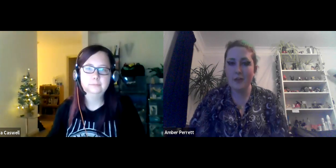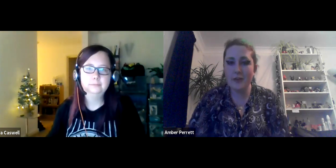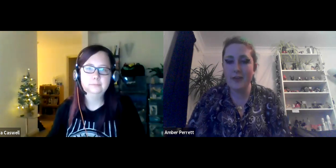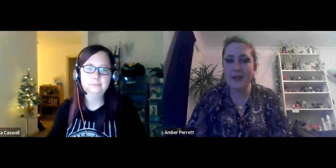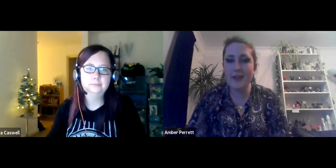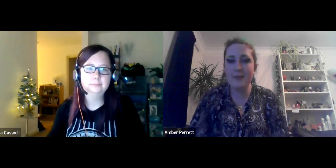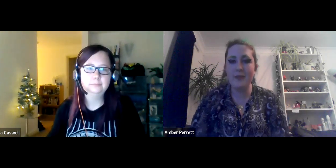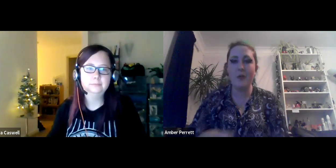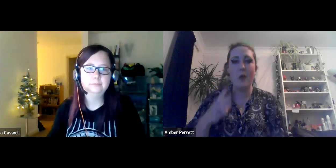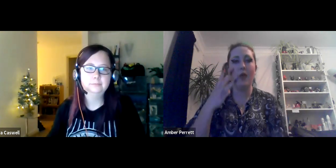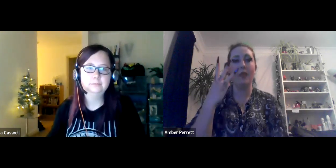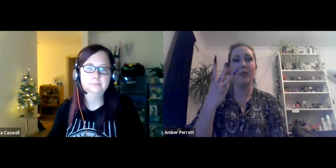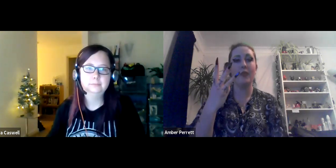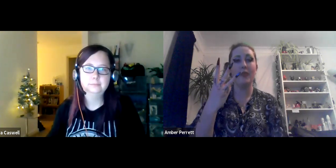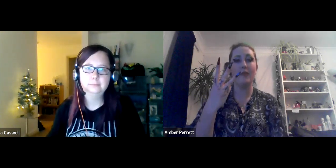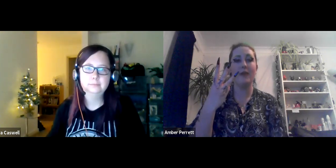Cool. Then we've got